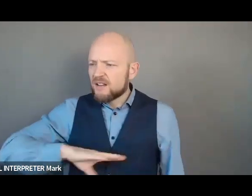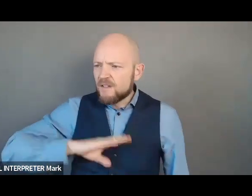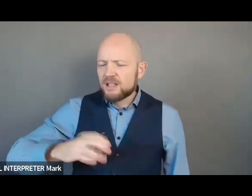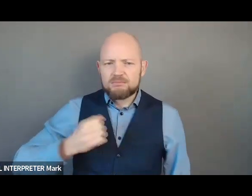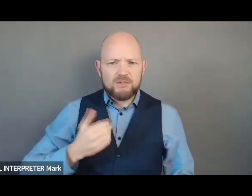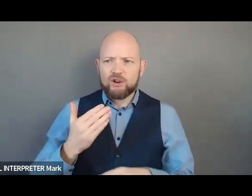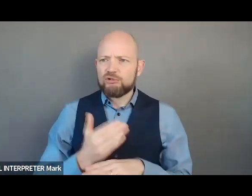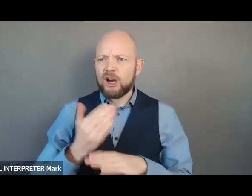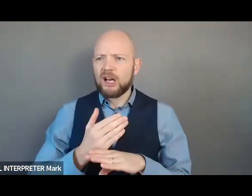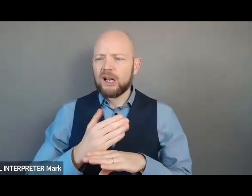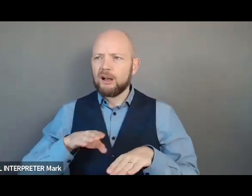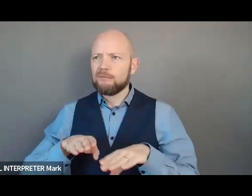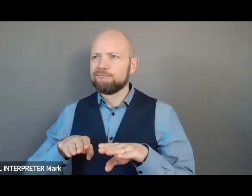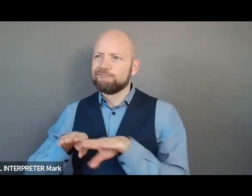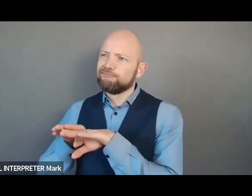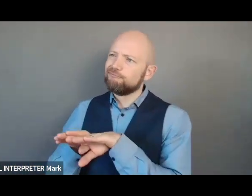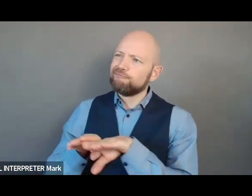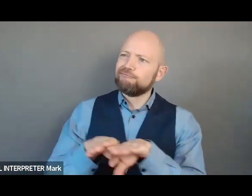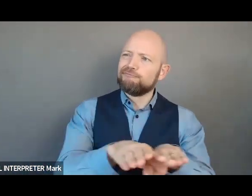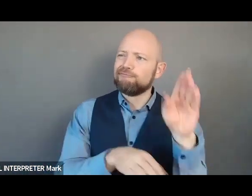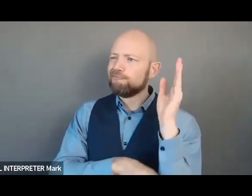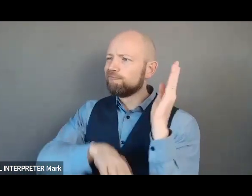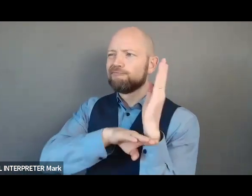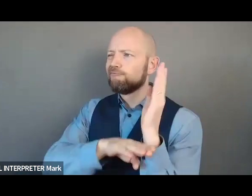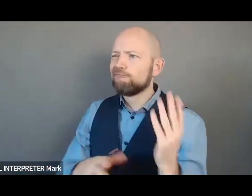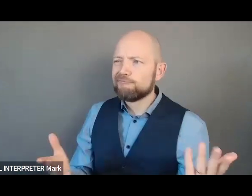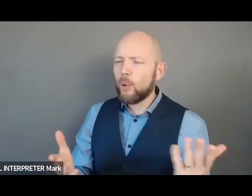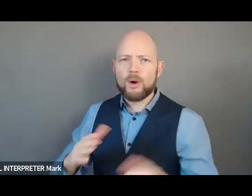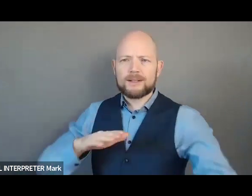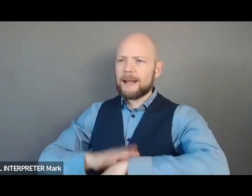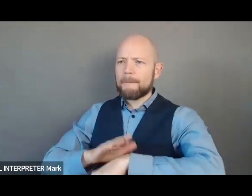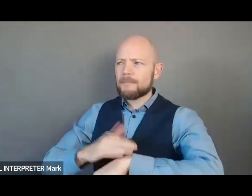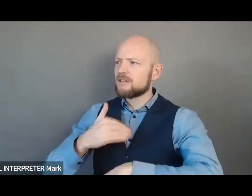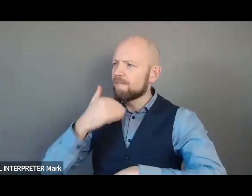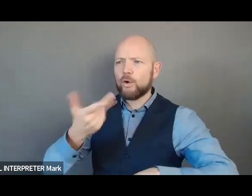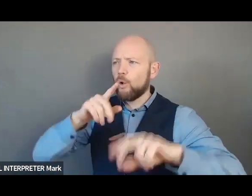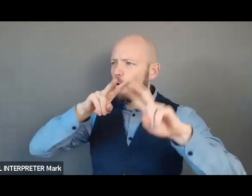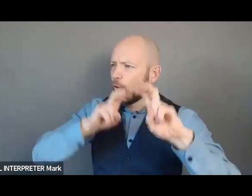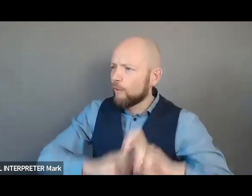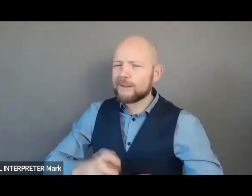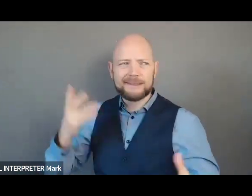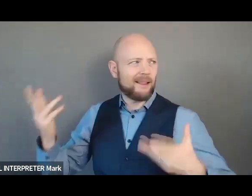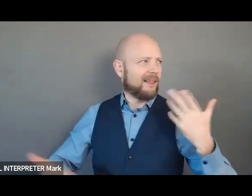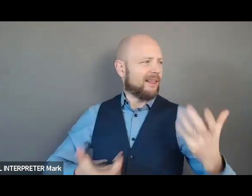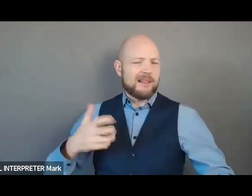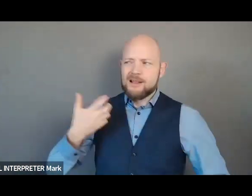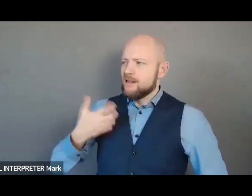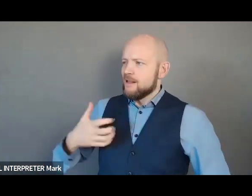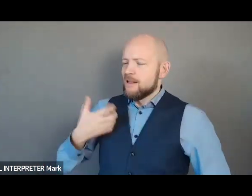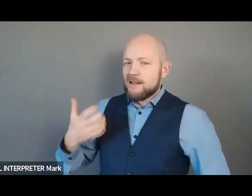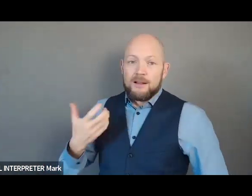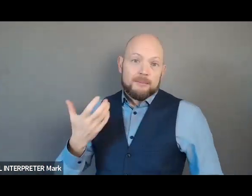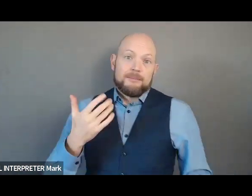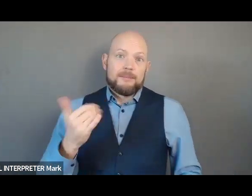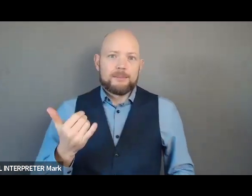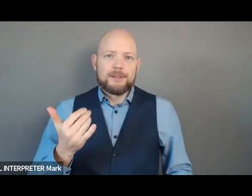career progress. They're not getting enough time to do their research, and well, especially in teaching